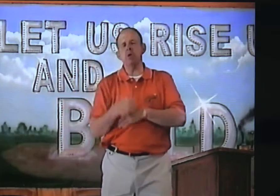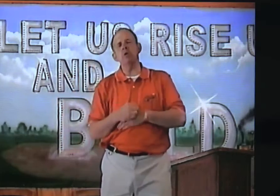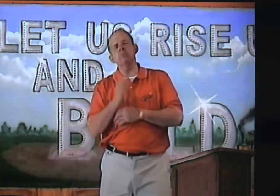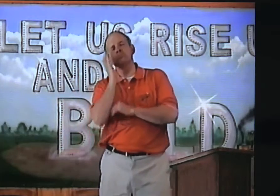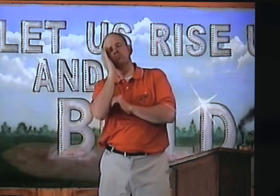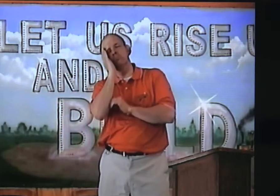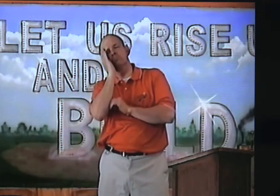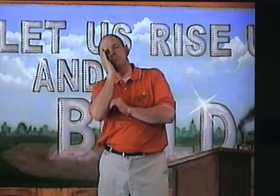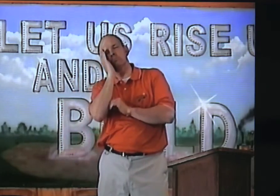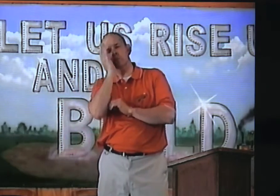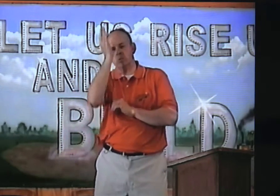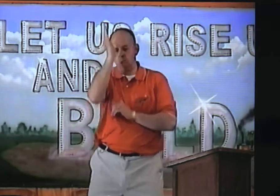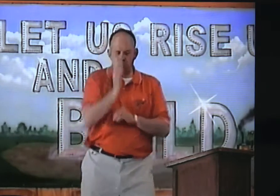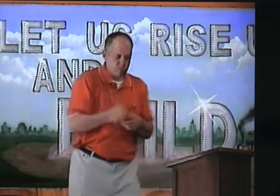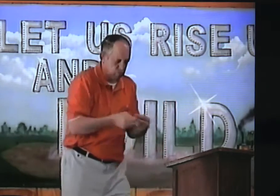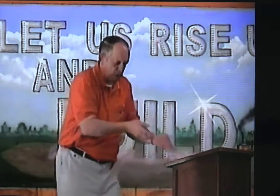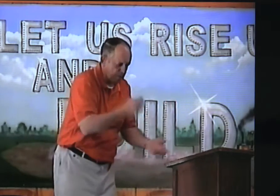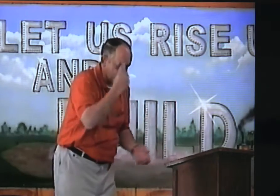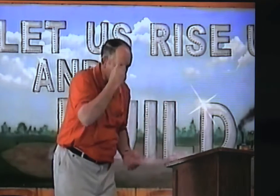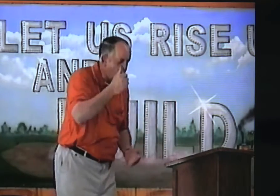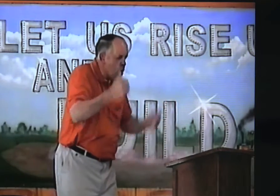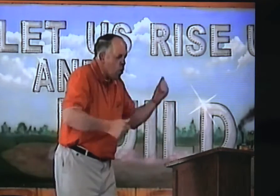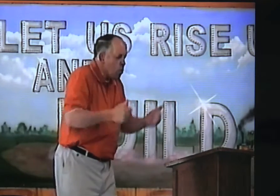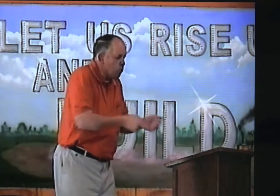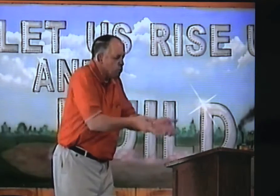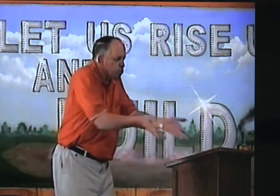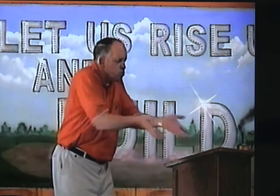all night, he was sleeping.